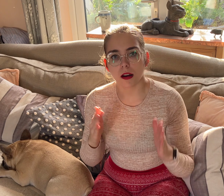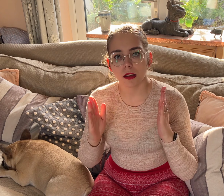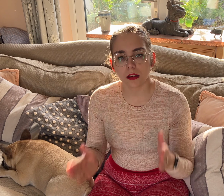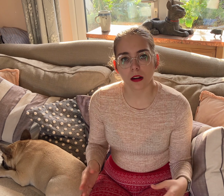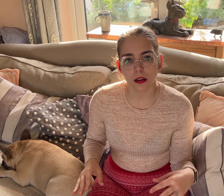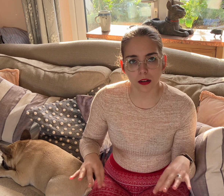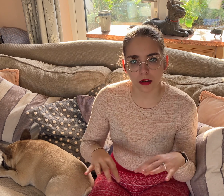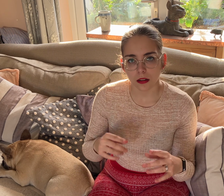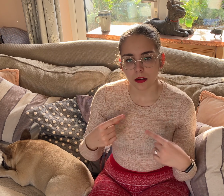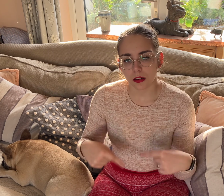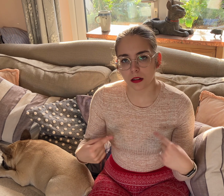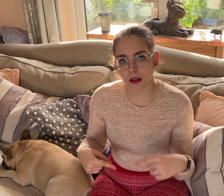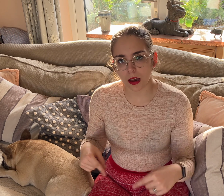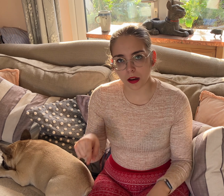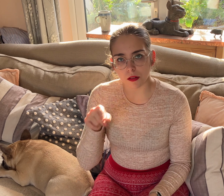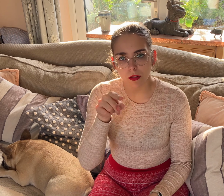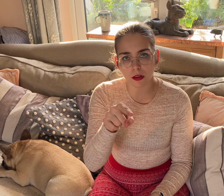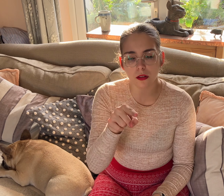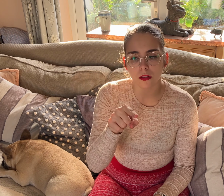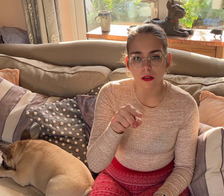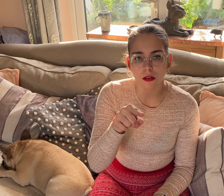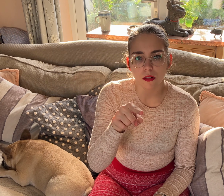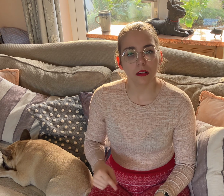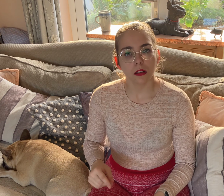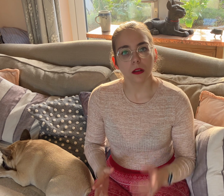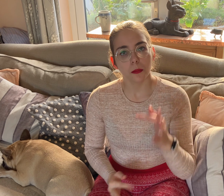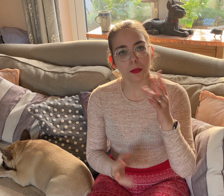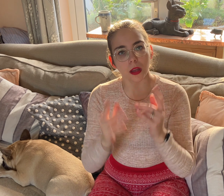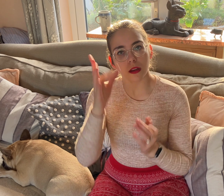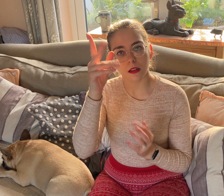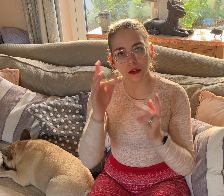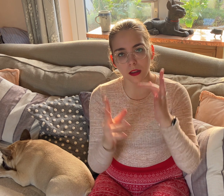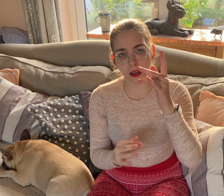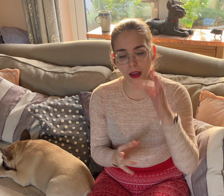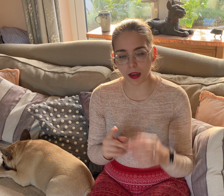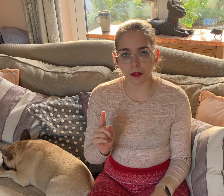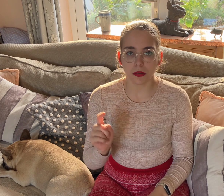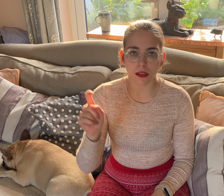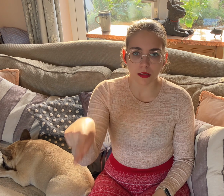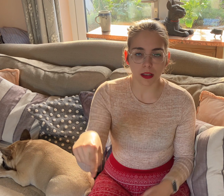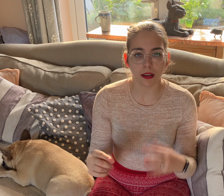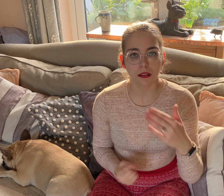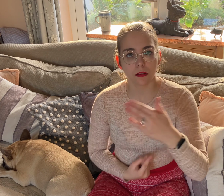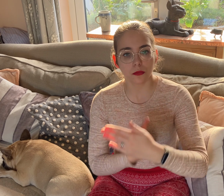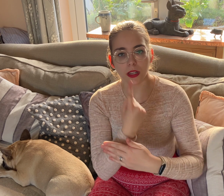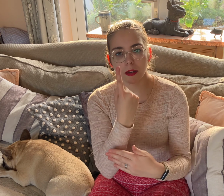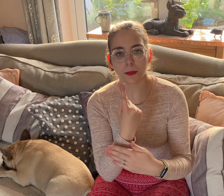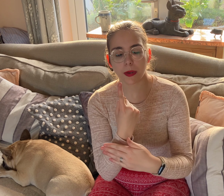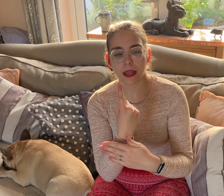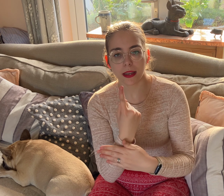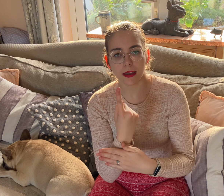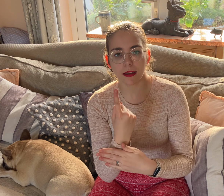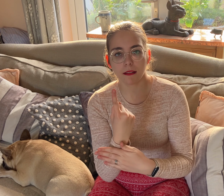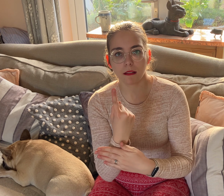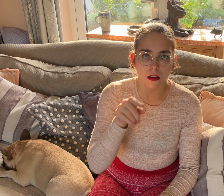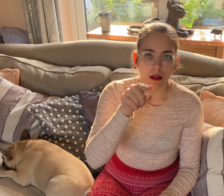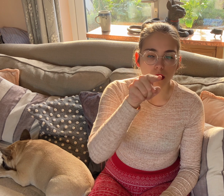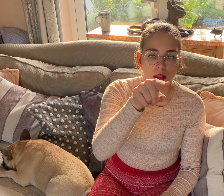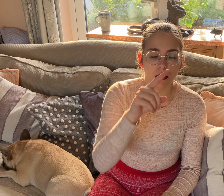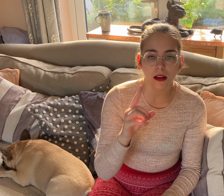gotta allow you. Burn out. Burn then reappear. Light